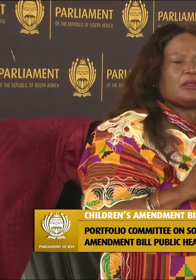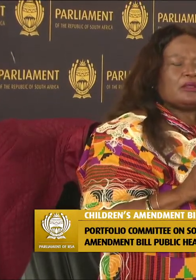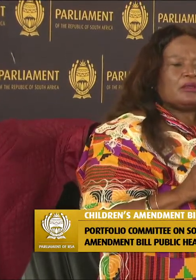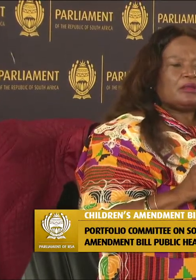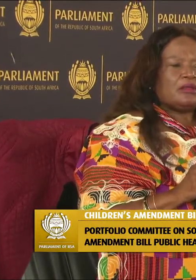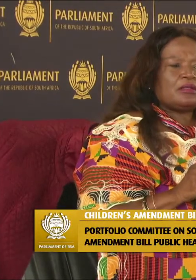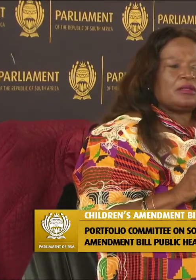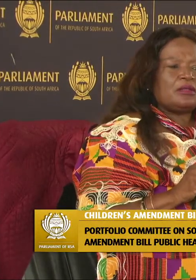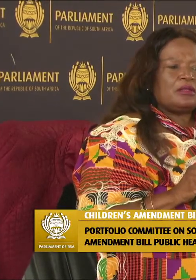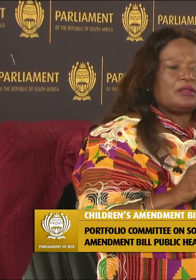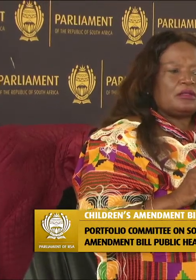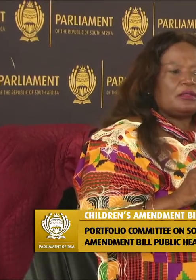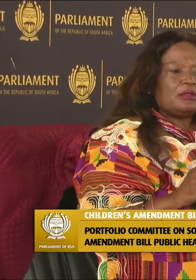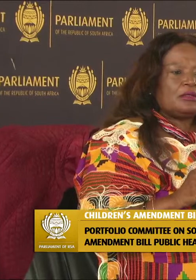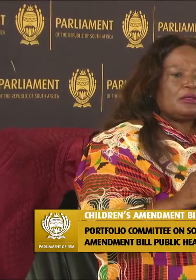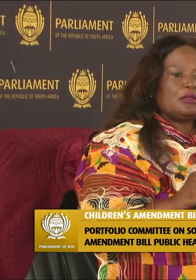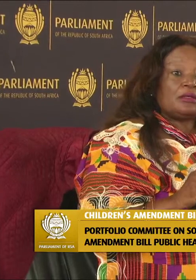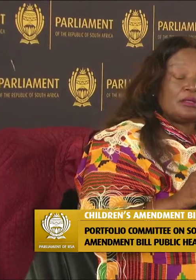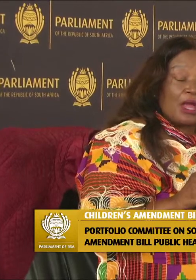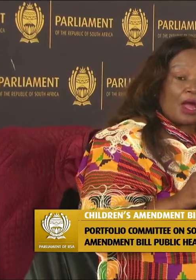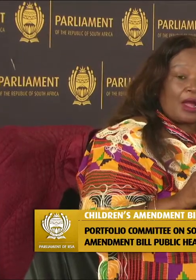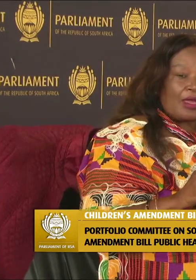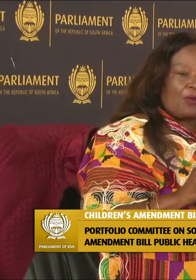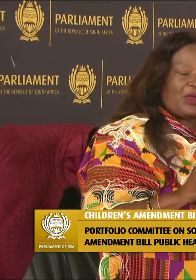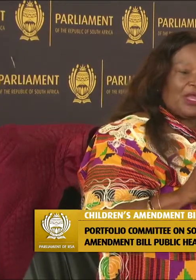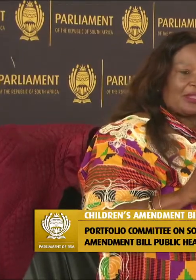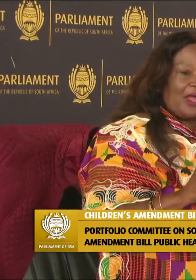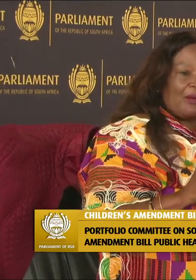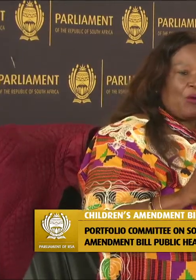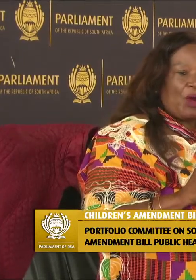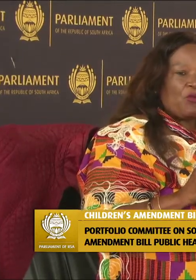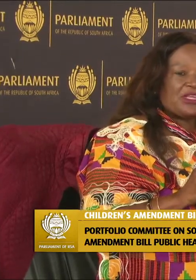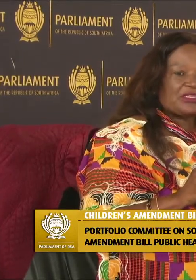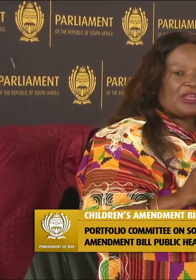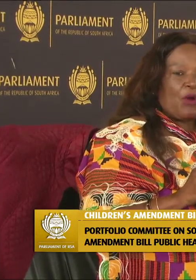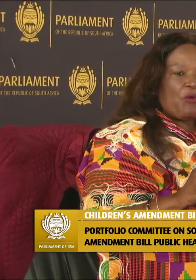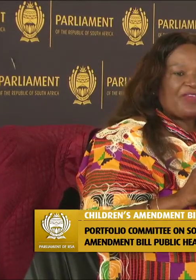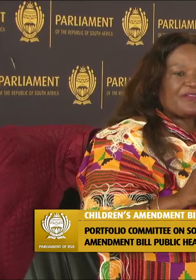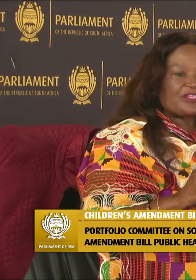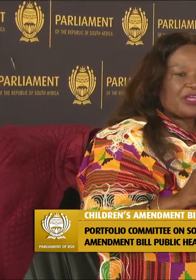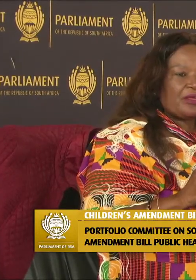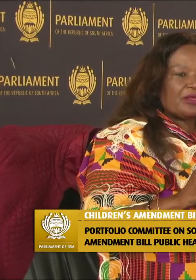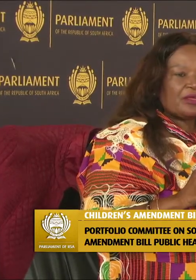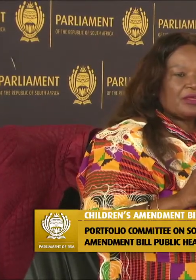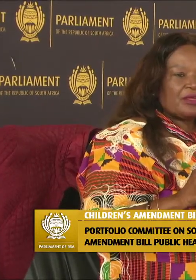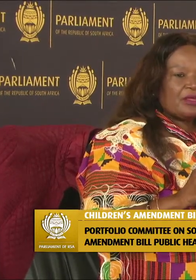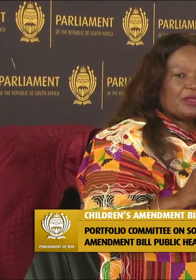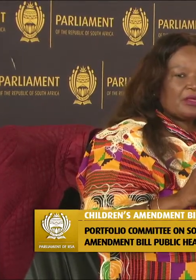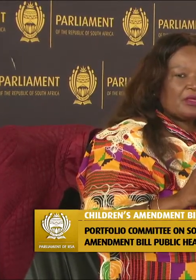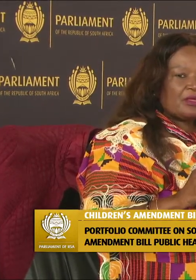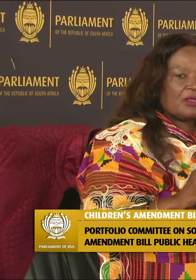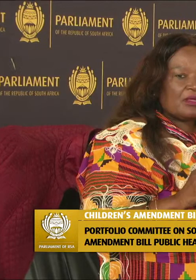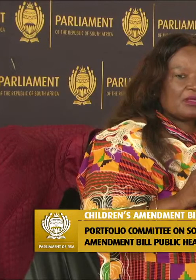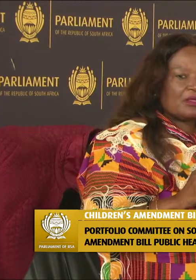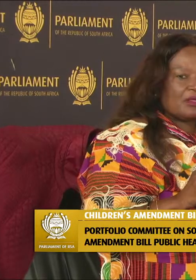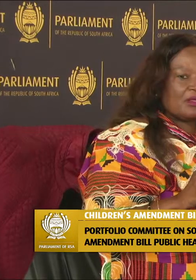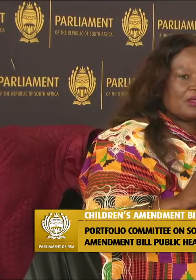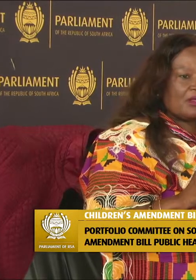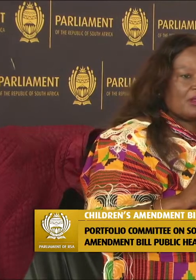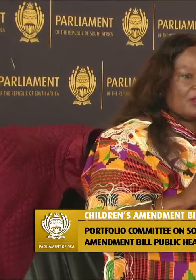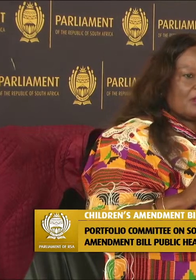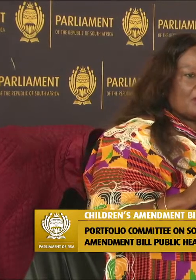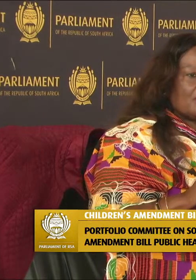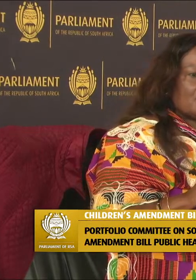social development who are with us today. Nanga yakwela cala mawabulise na They are wawavishe. over that side. They will wave to